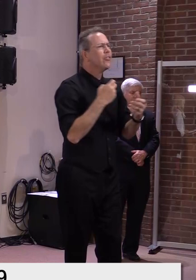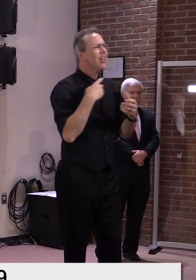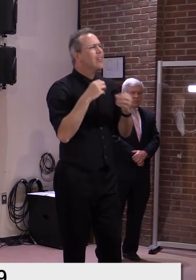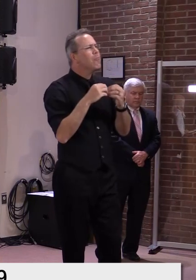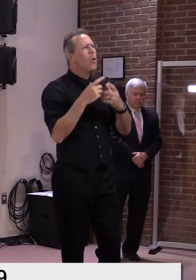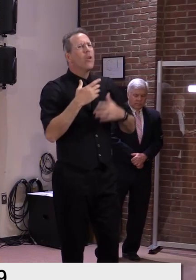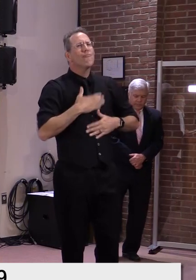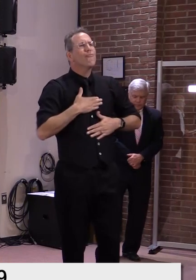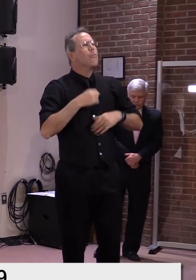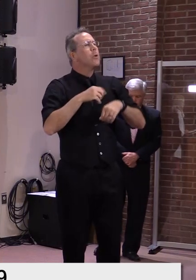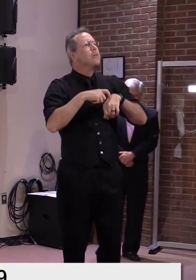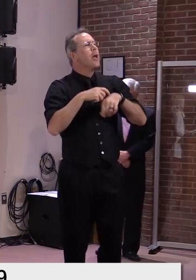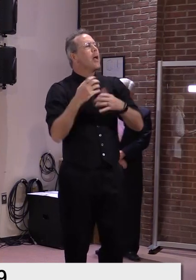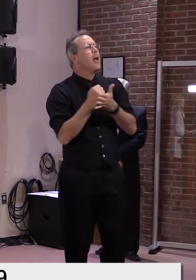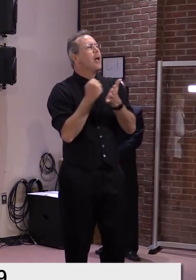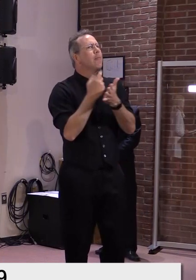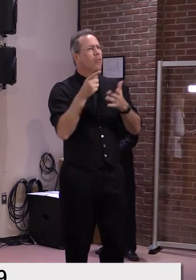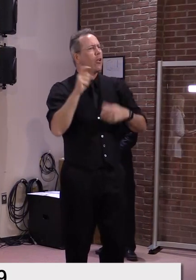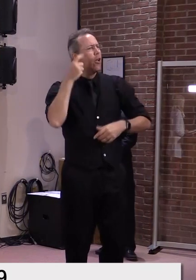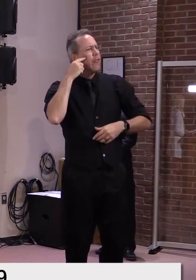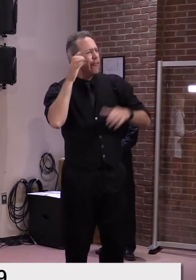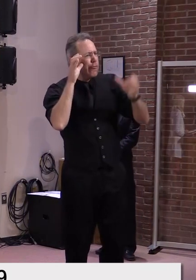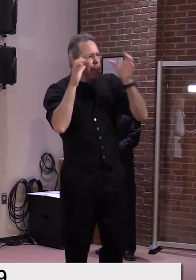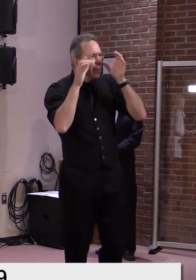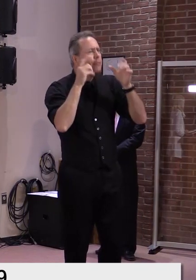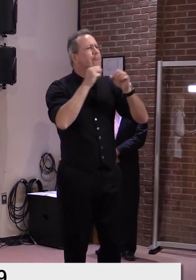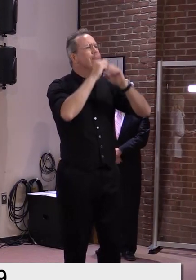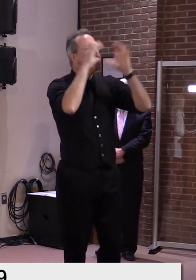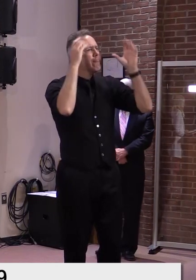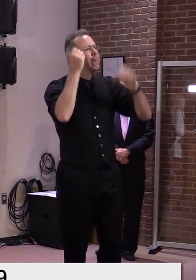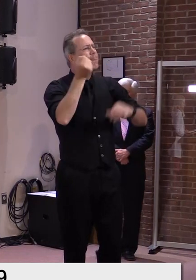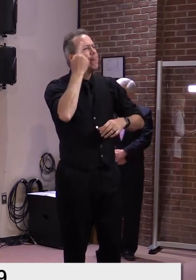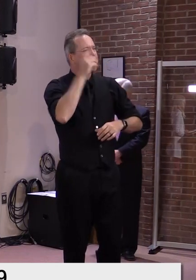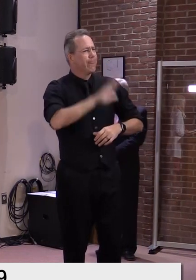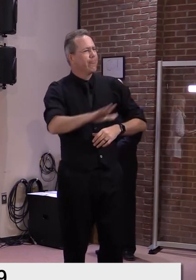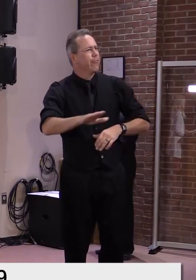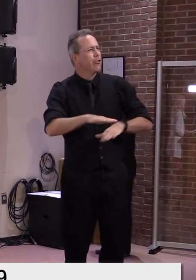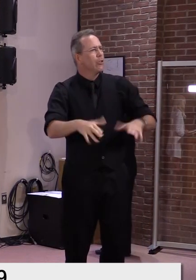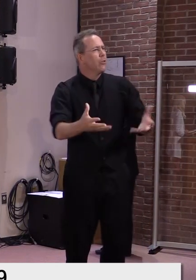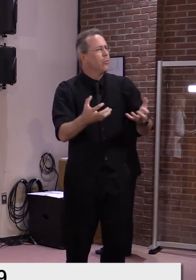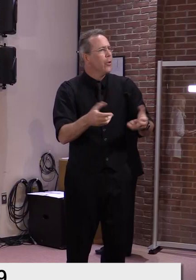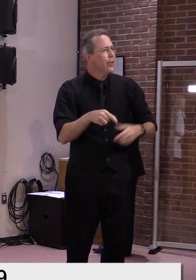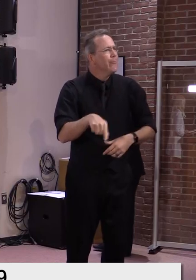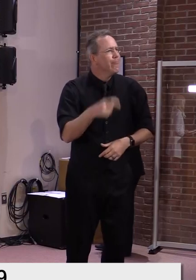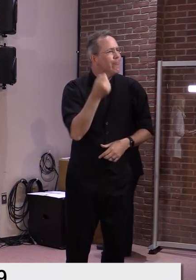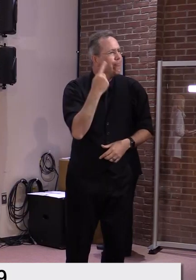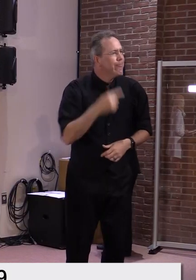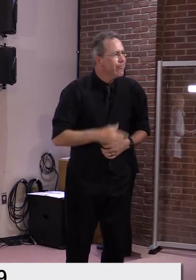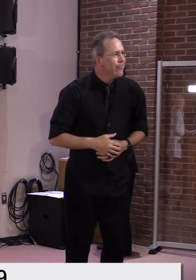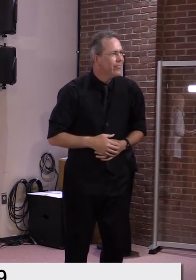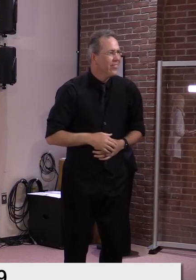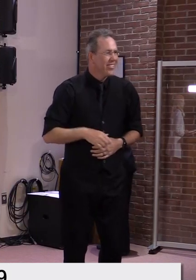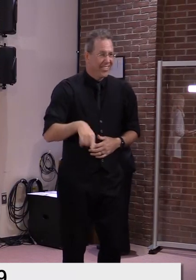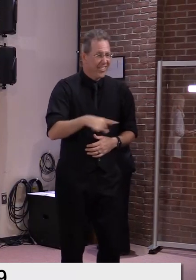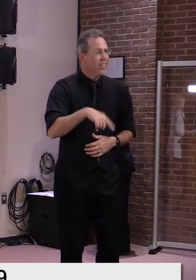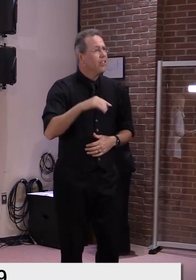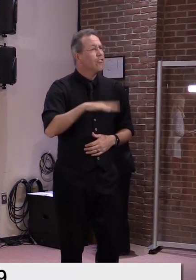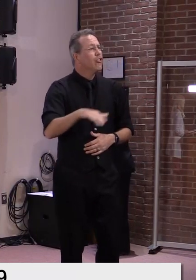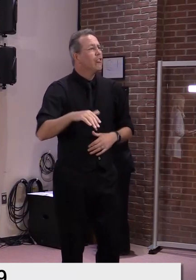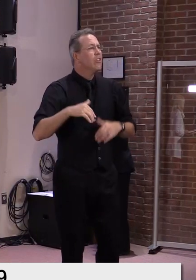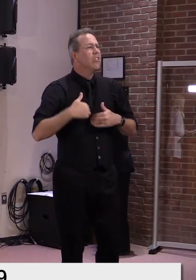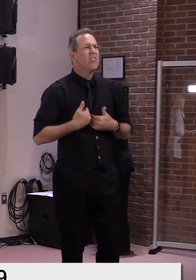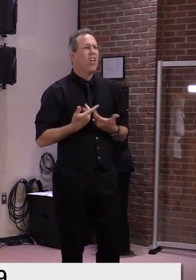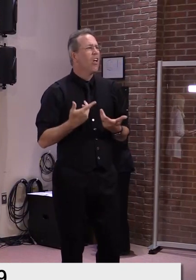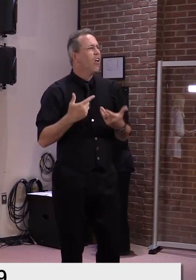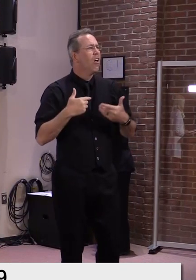imagination. Believe it or not, they said they want to do away with their screens, to connect with their peers in ways that they haven't been